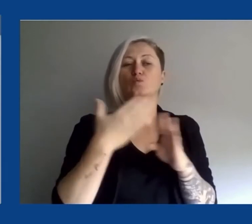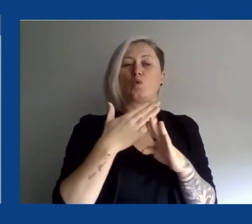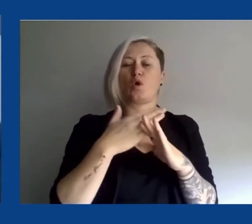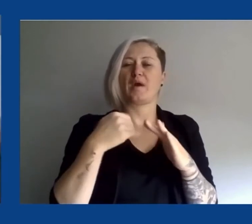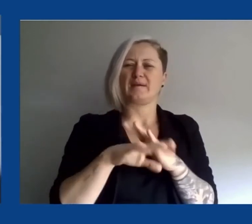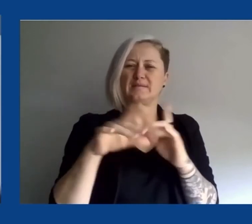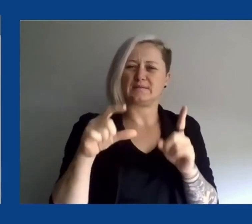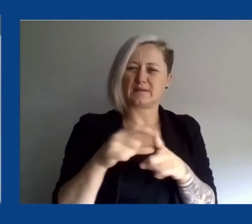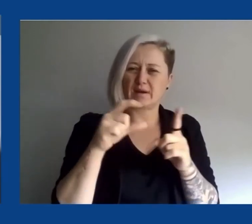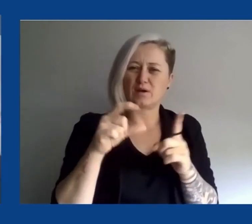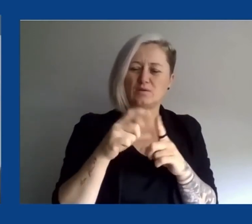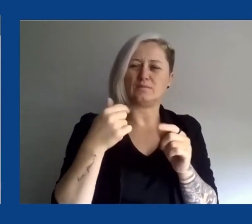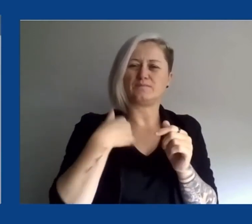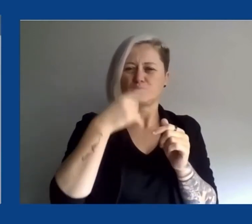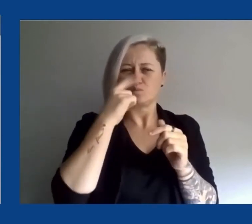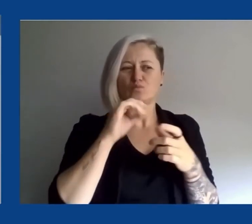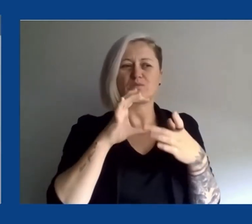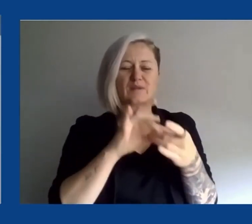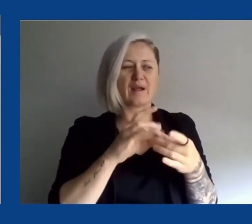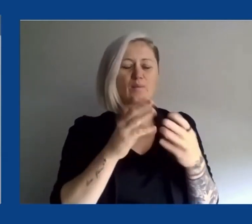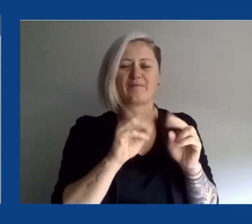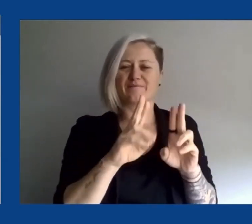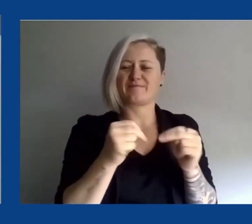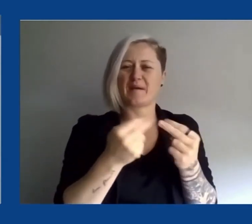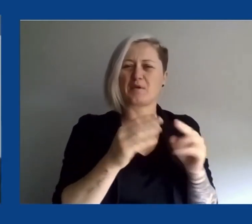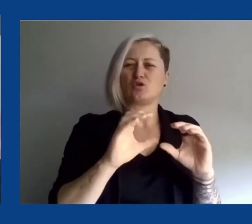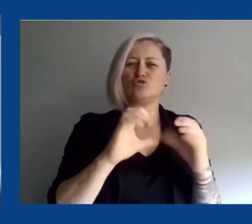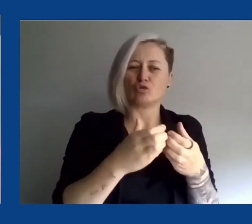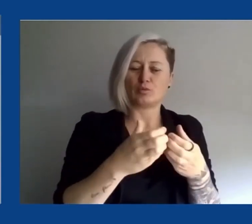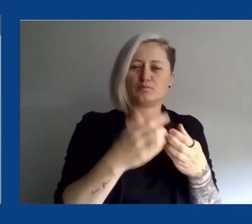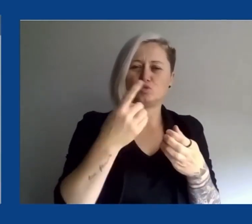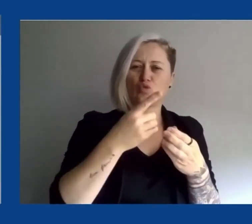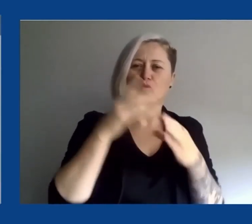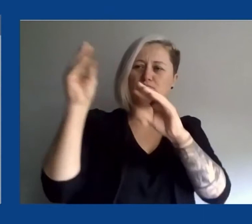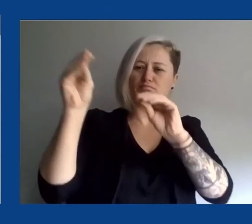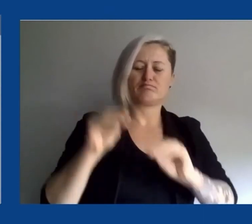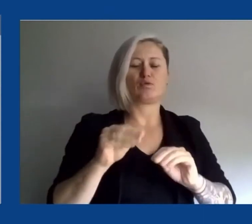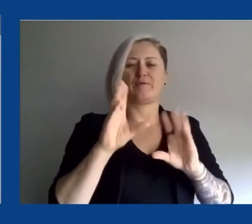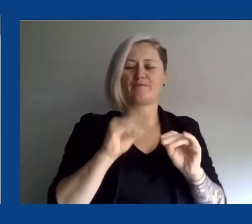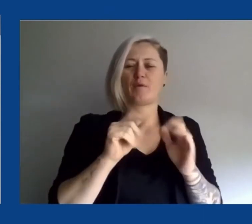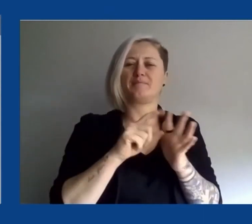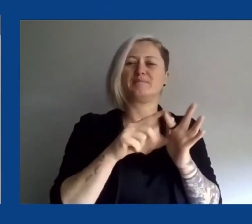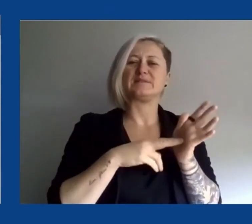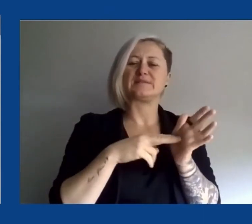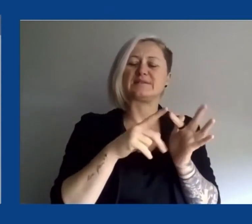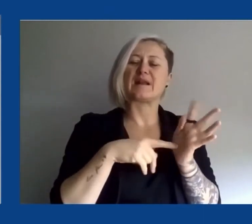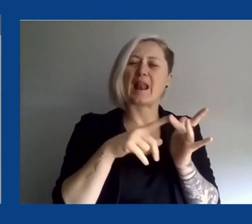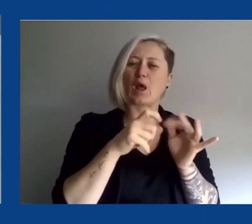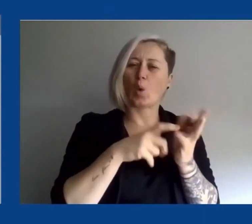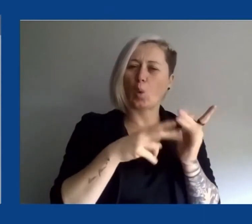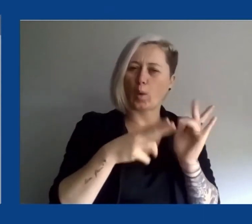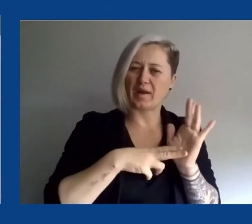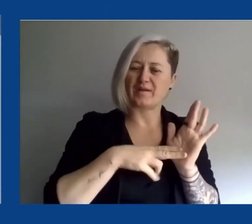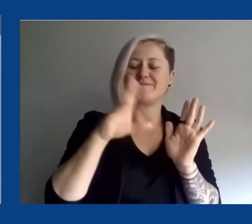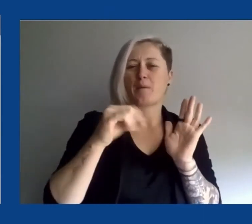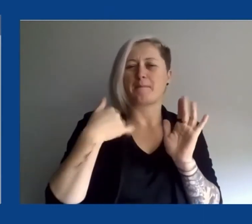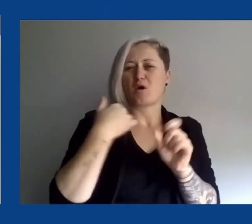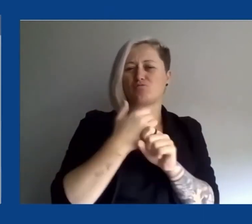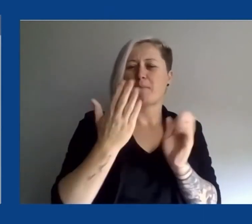I could connect with family groups who had moved down from Deniliquin, who was from my grandmother's side. So it